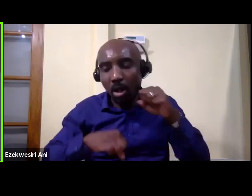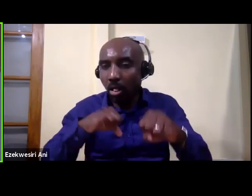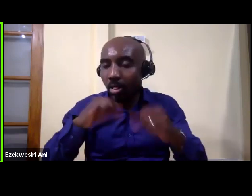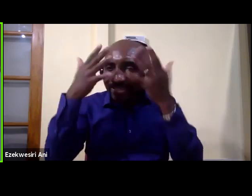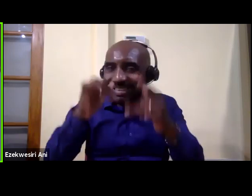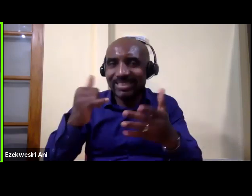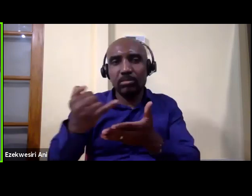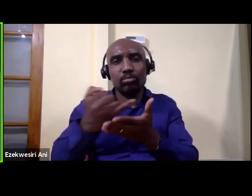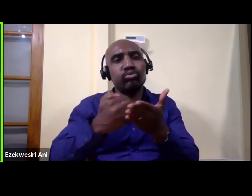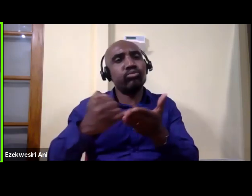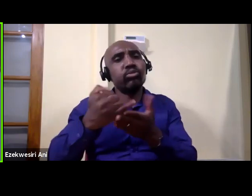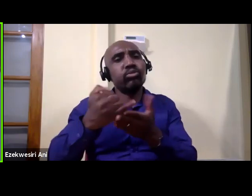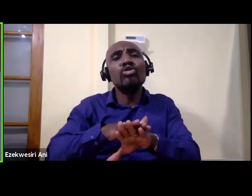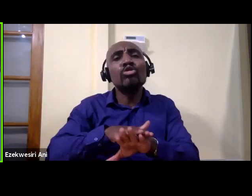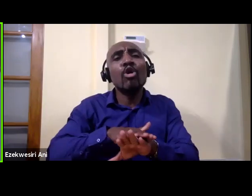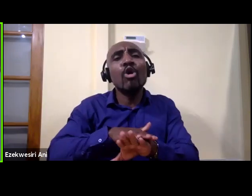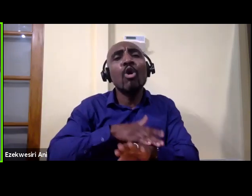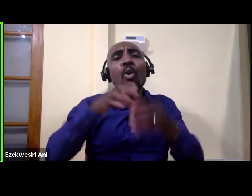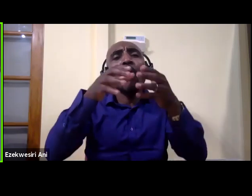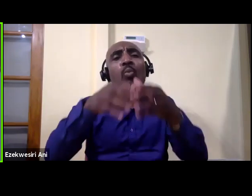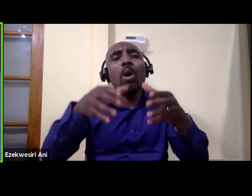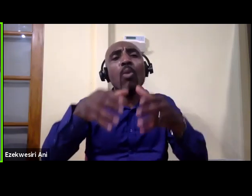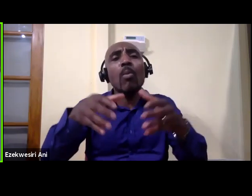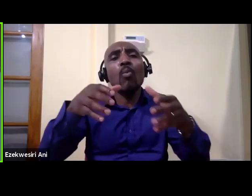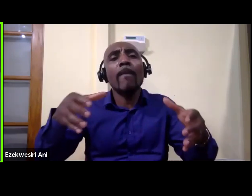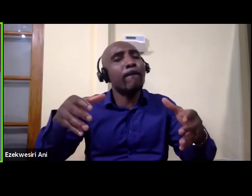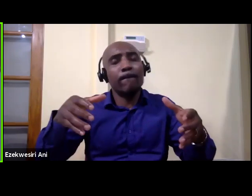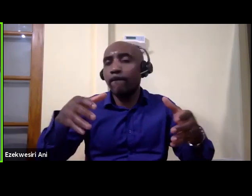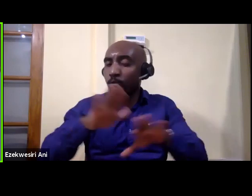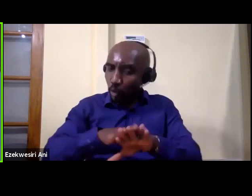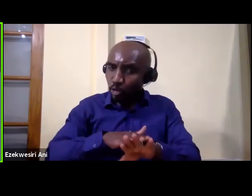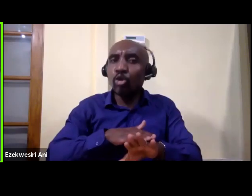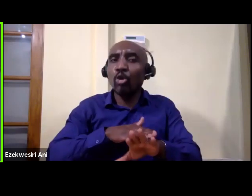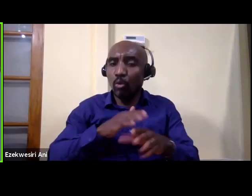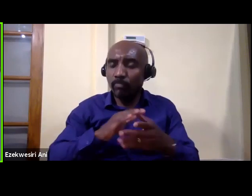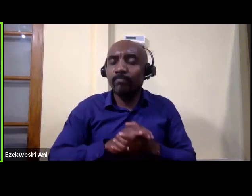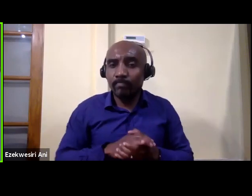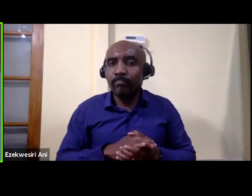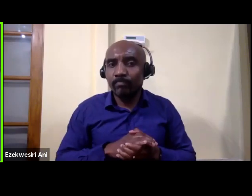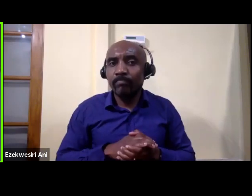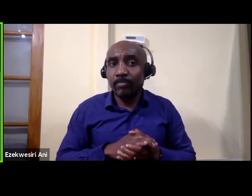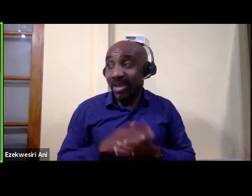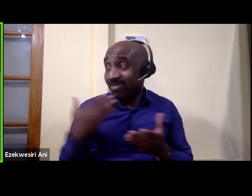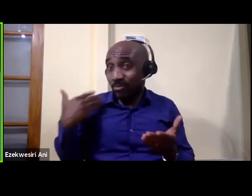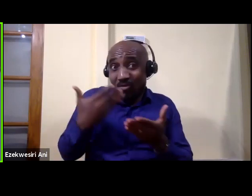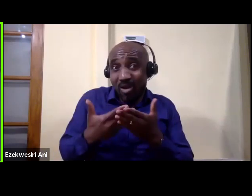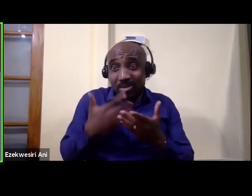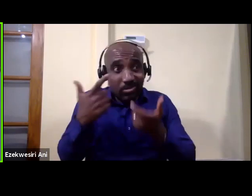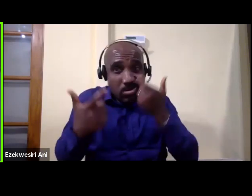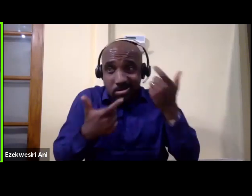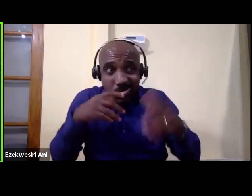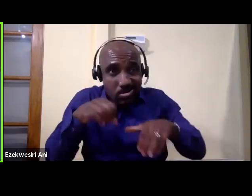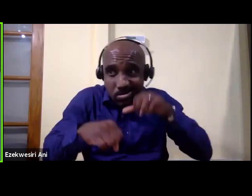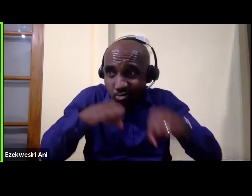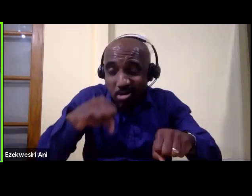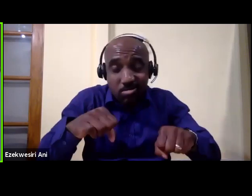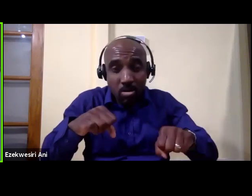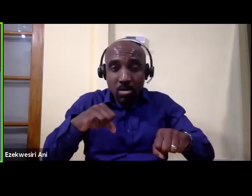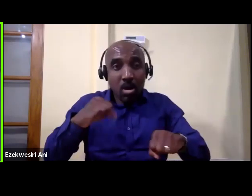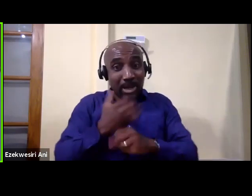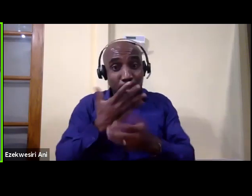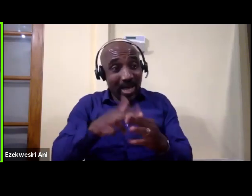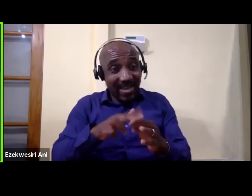been very slow to escalate to the level that we need. And even now we're struggling to get the test that we need to ensure that everyone who may have